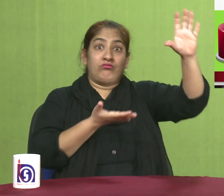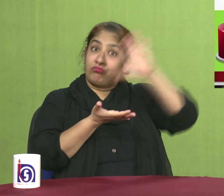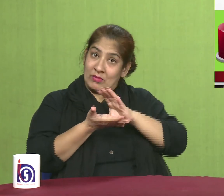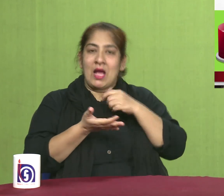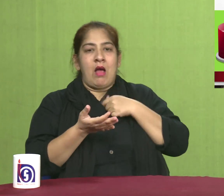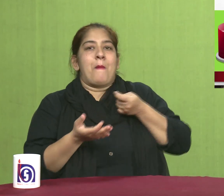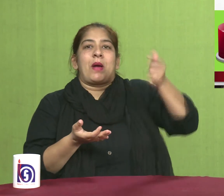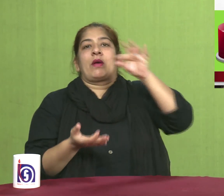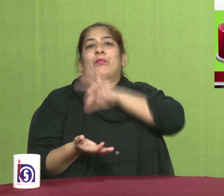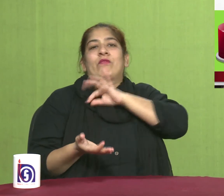receipt.